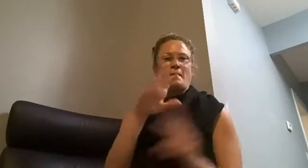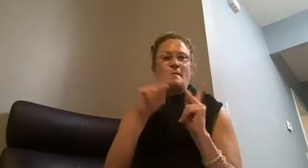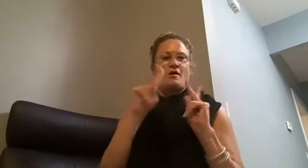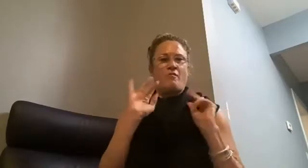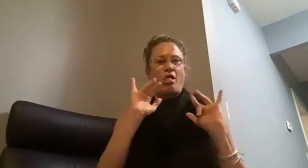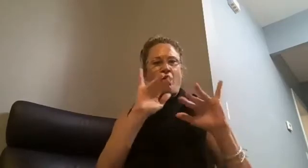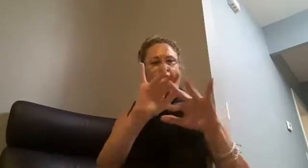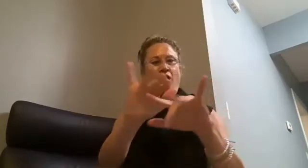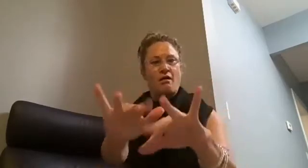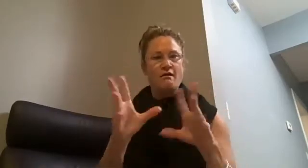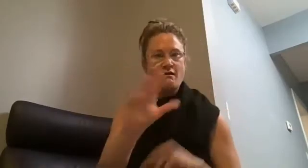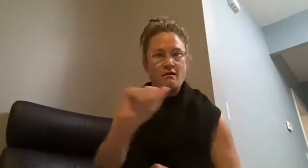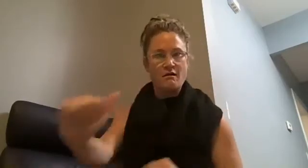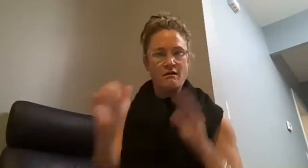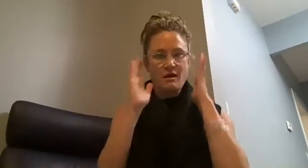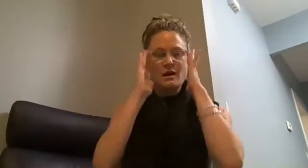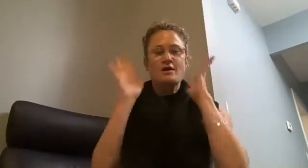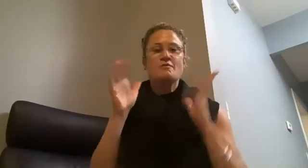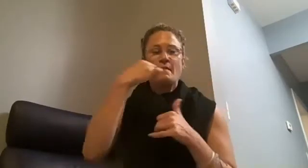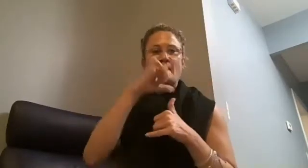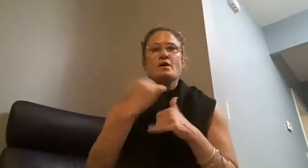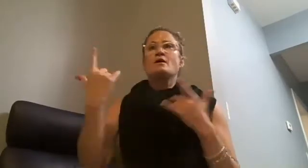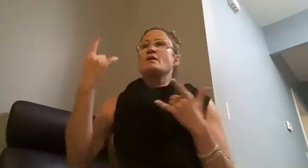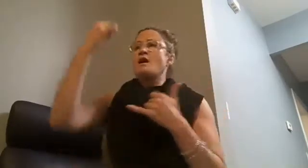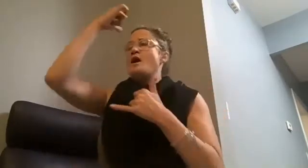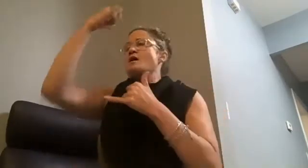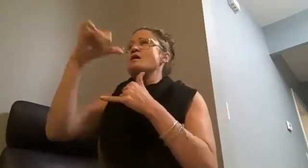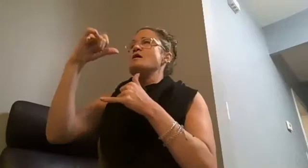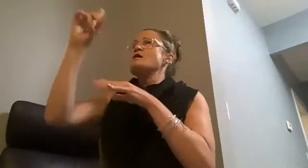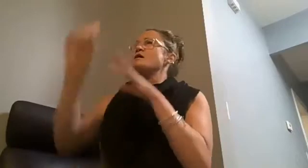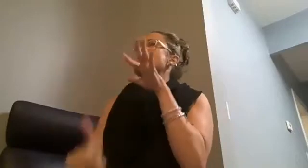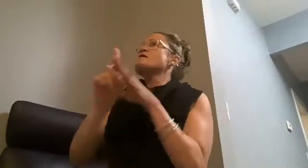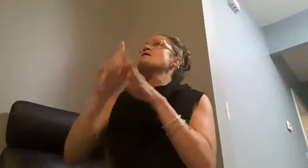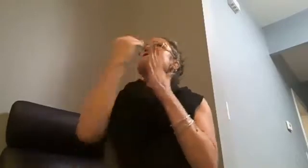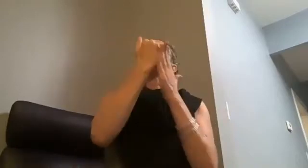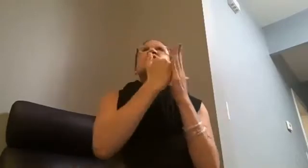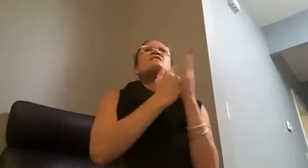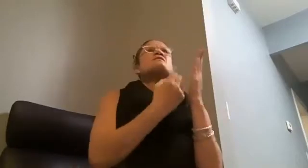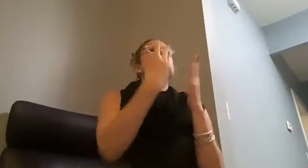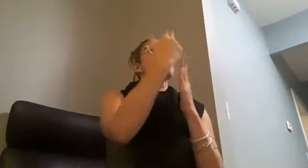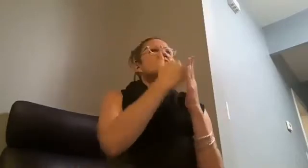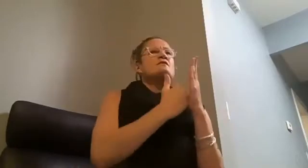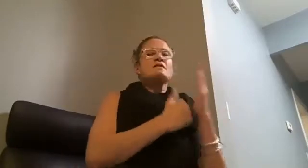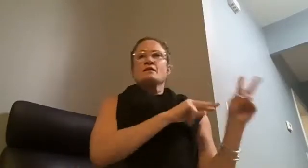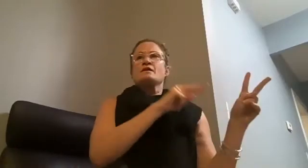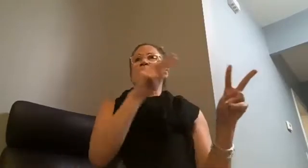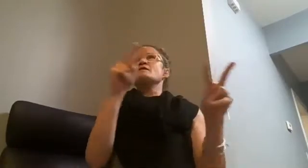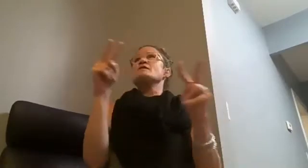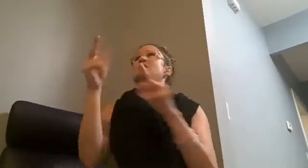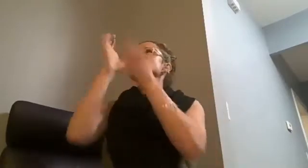recall coming out of a blackout when they finished reading the steps and just looking around and going, oh shit, I'm in an